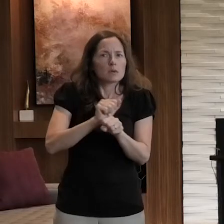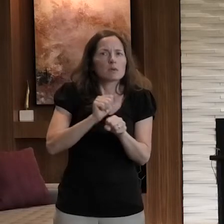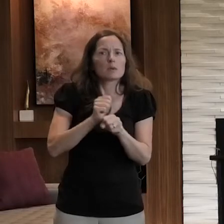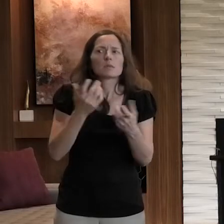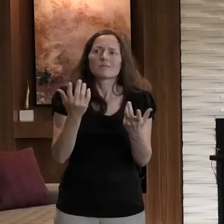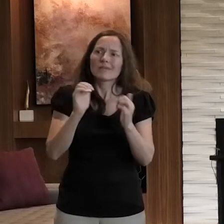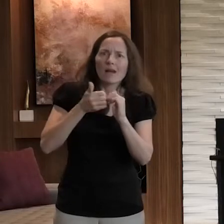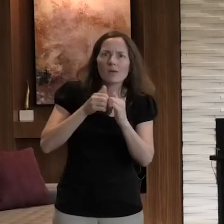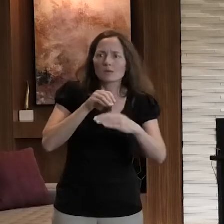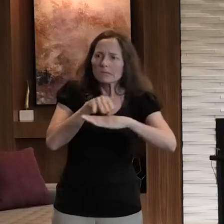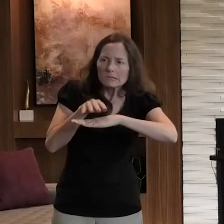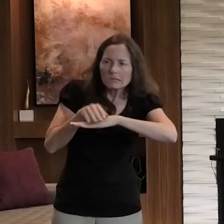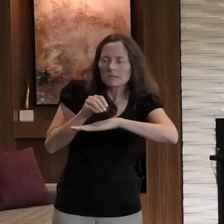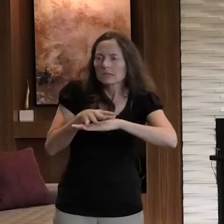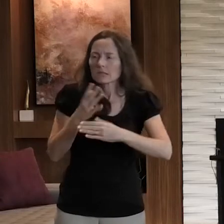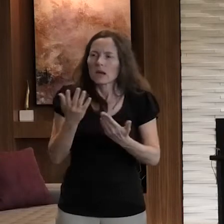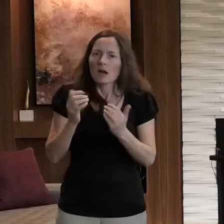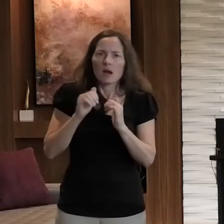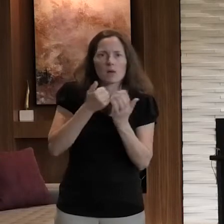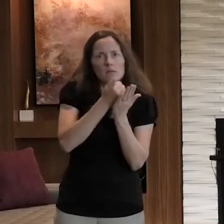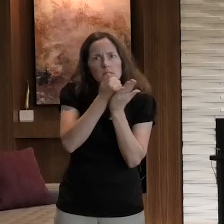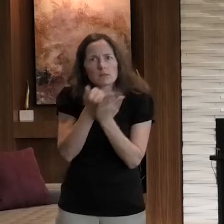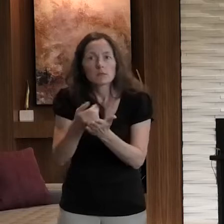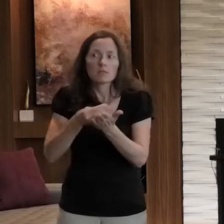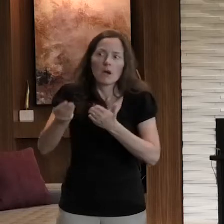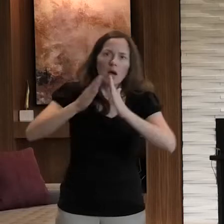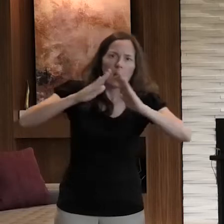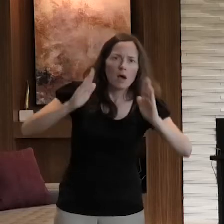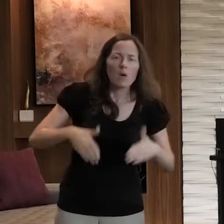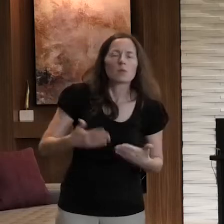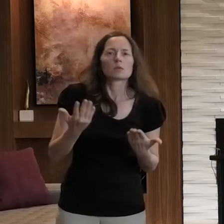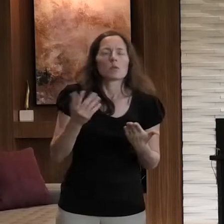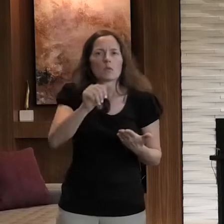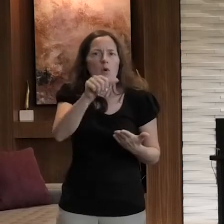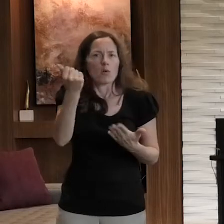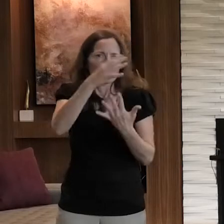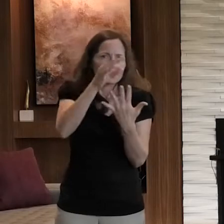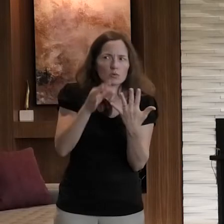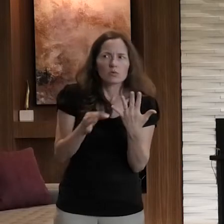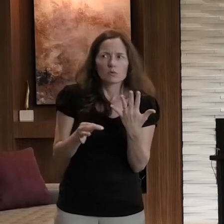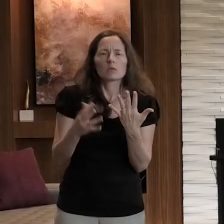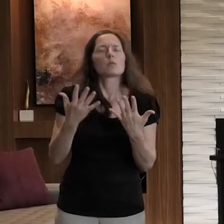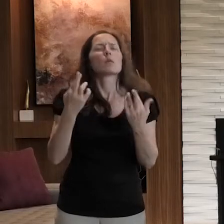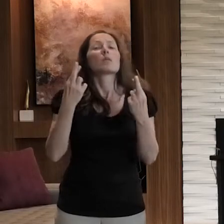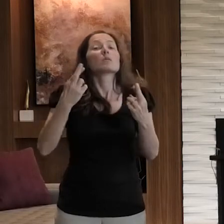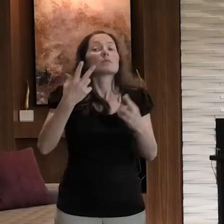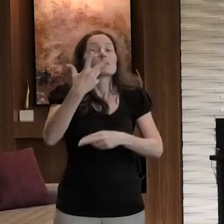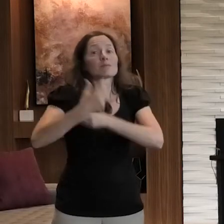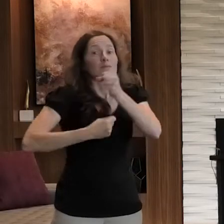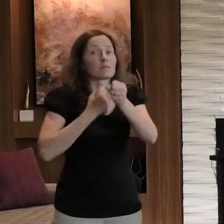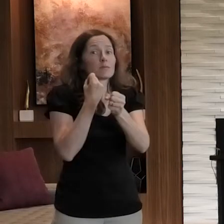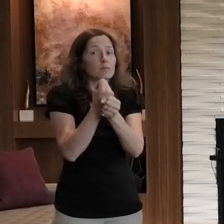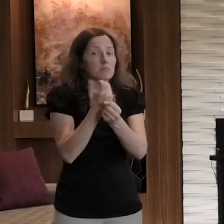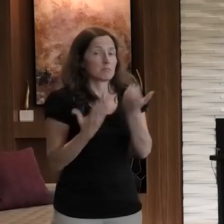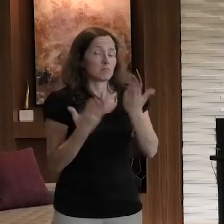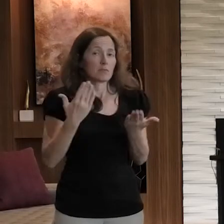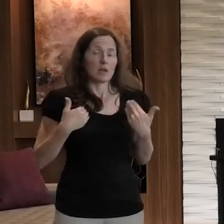or homeownership counseling to help them make the transition. And hopefully within 3 years, we may have tax credit